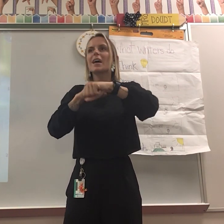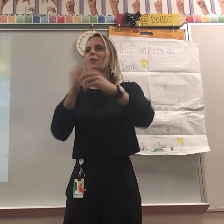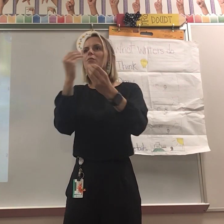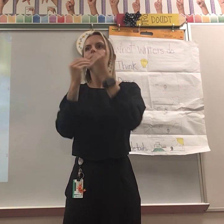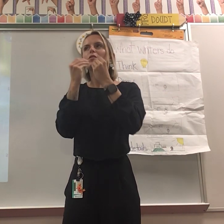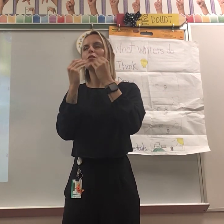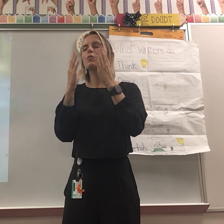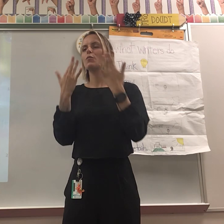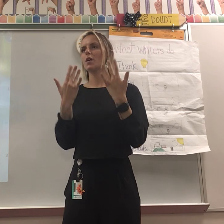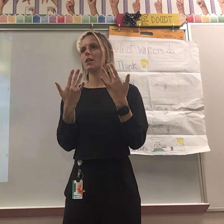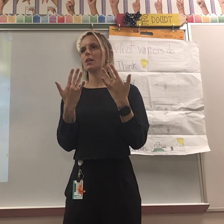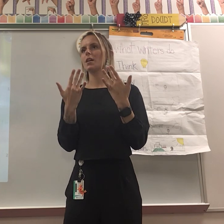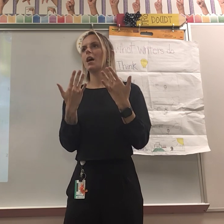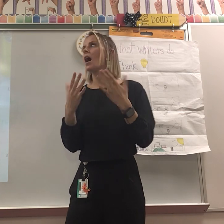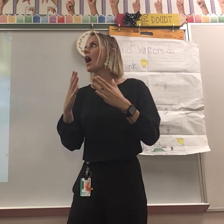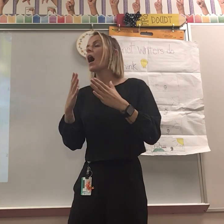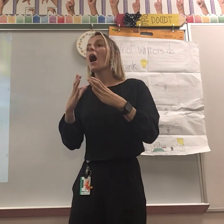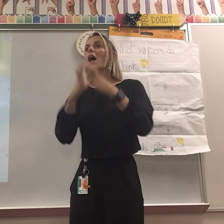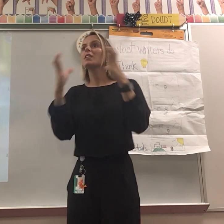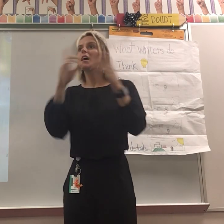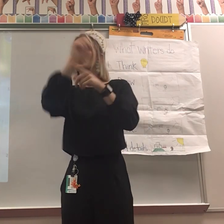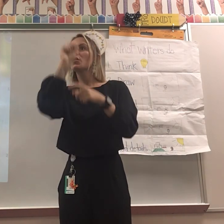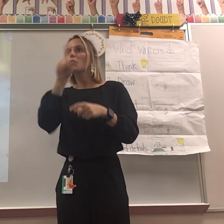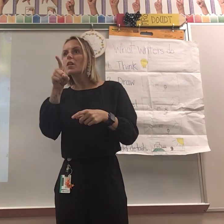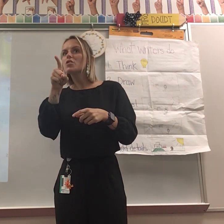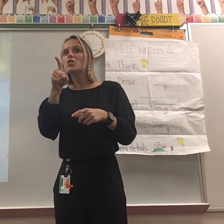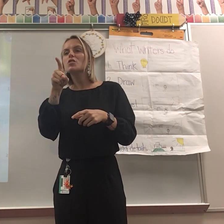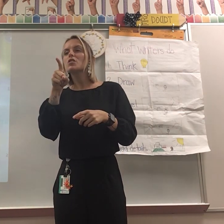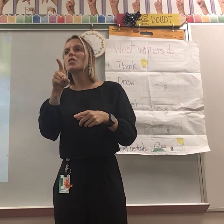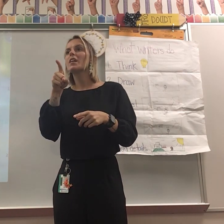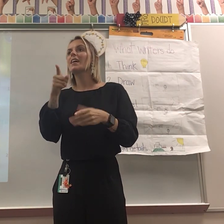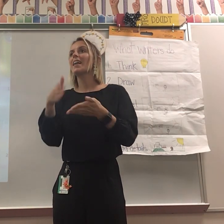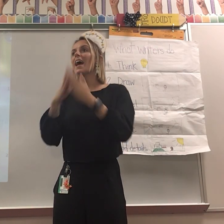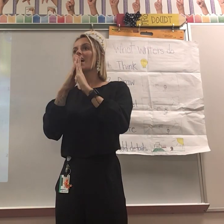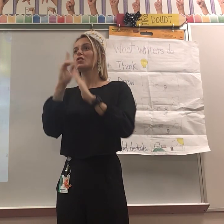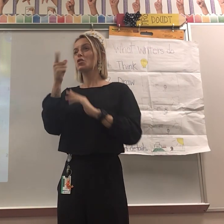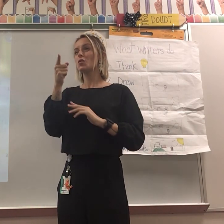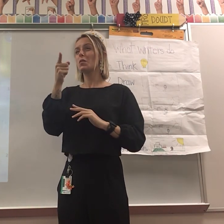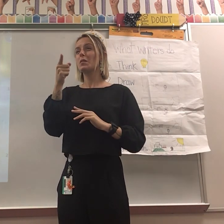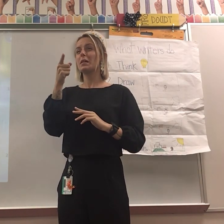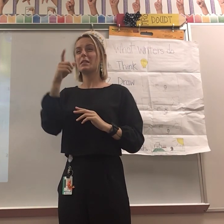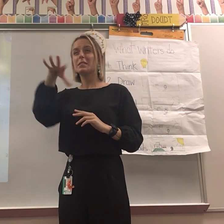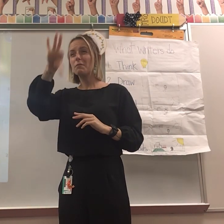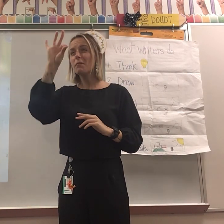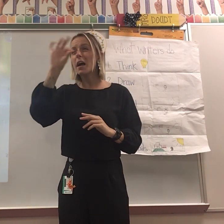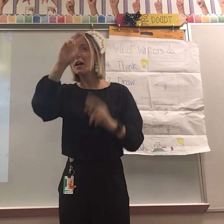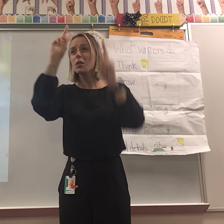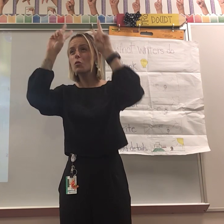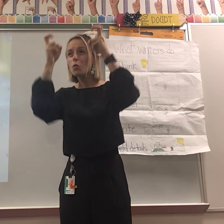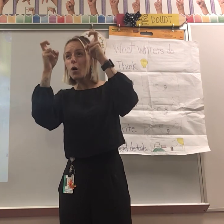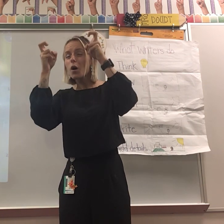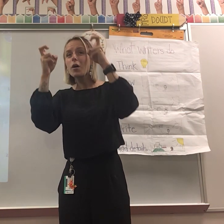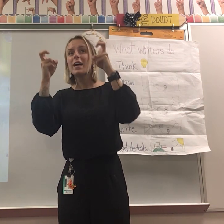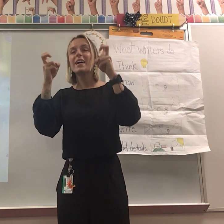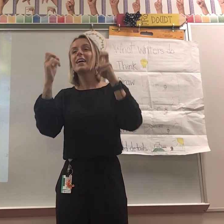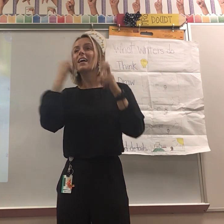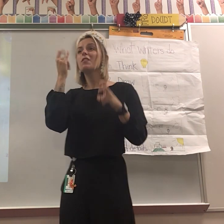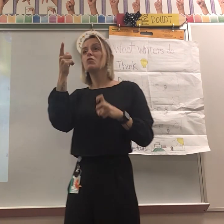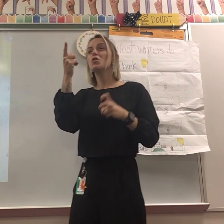many of your questions are going to ask you to find a quote. We didn't even know what that was. Raise your hand if now you know where